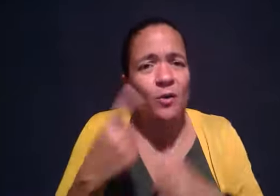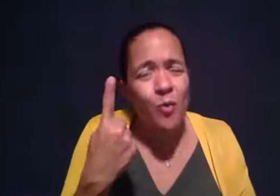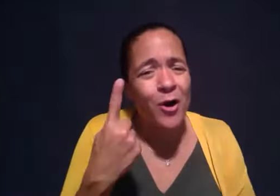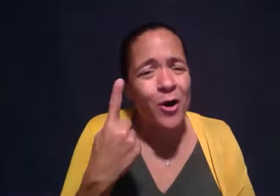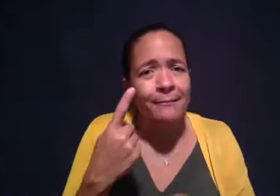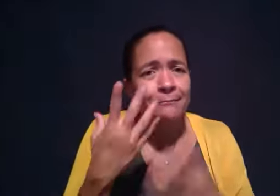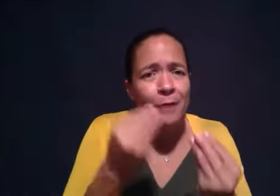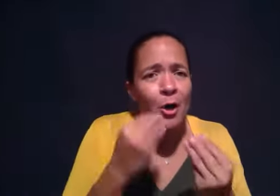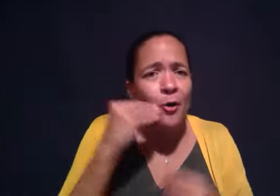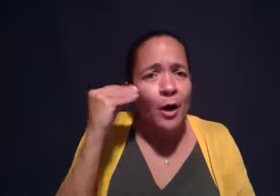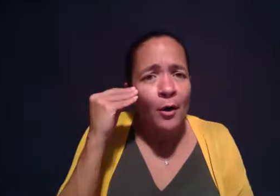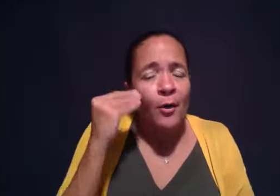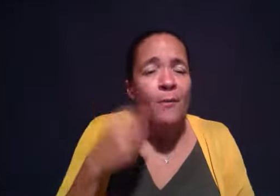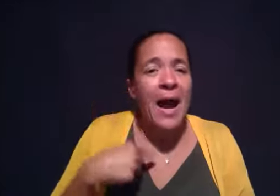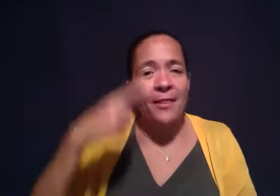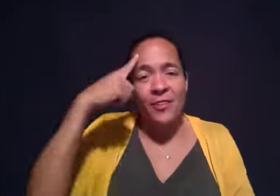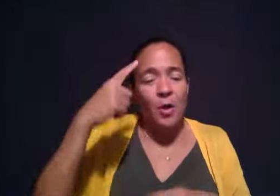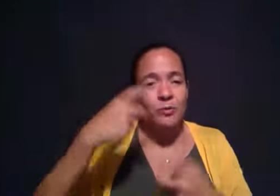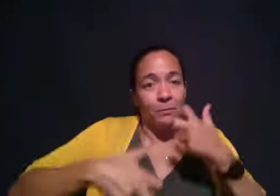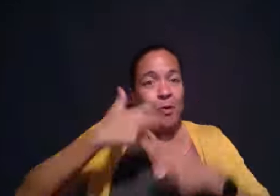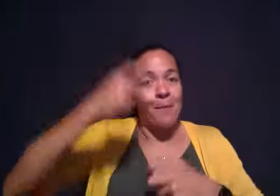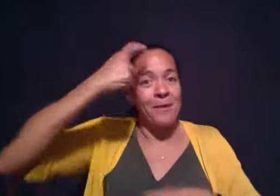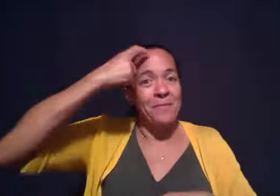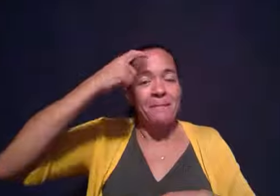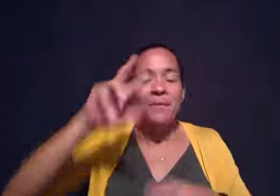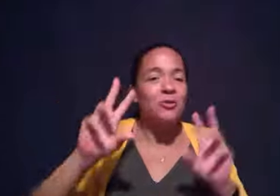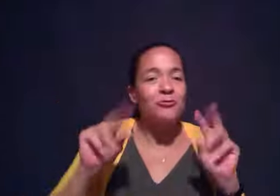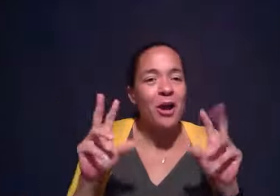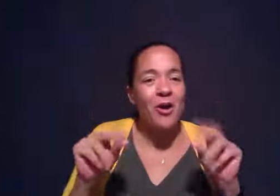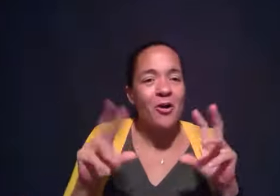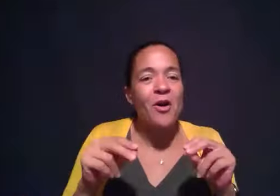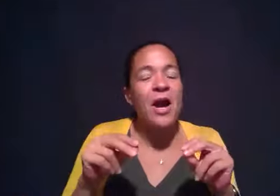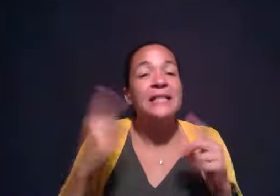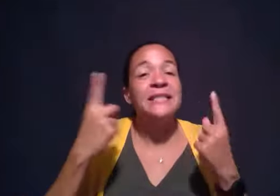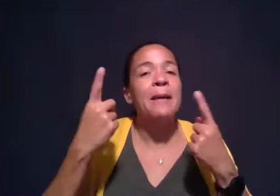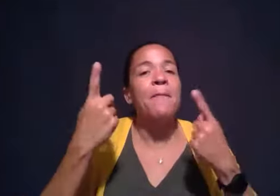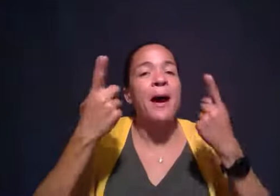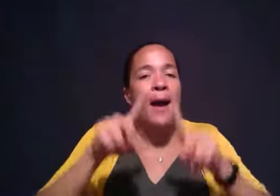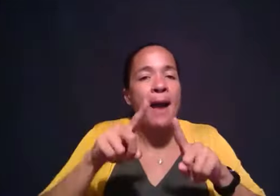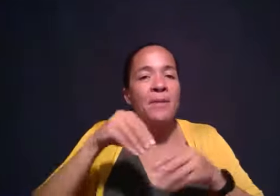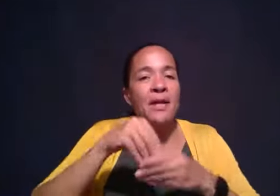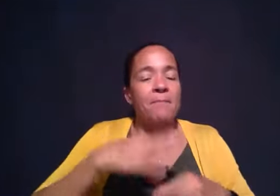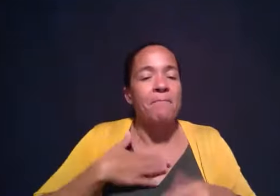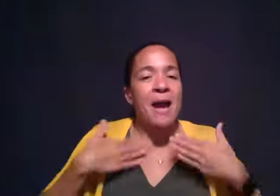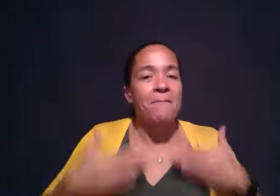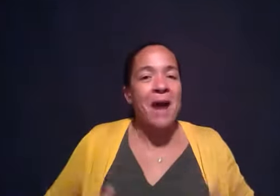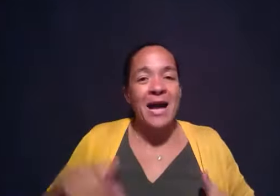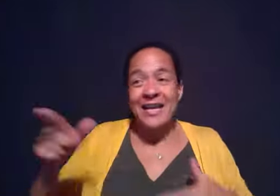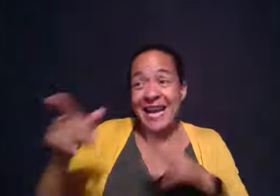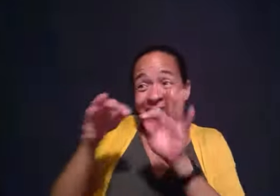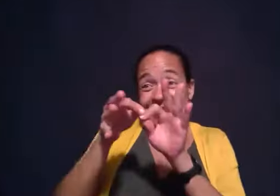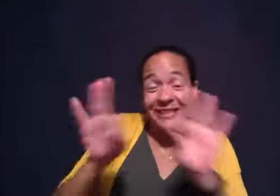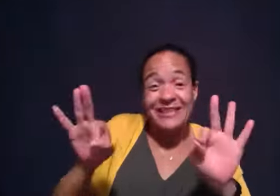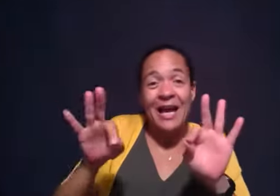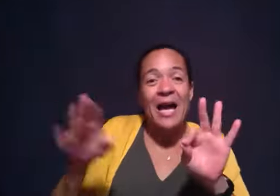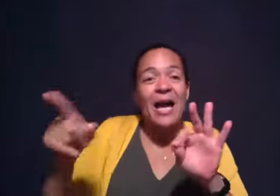But Jean explained that it was something that happens in my body. I get thirstier with every drink. Nothing is ever